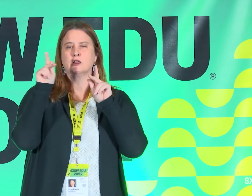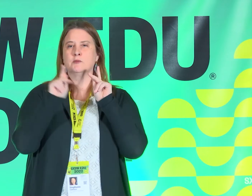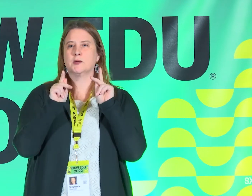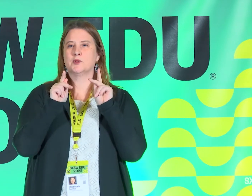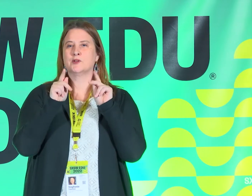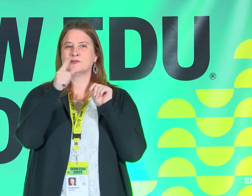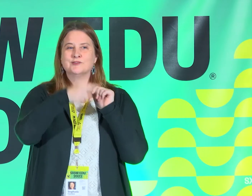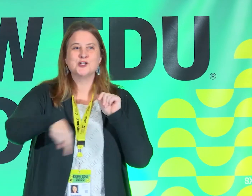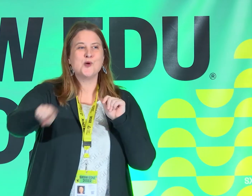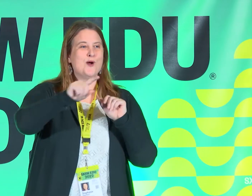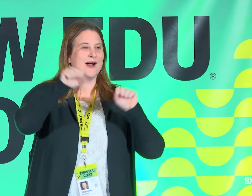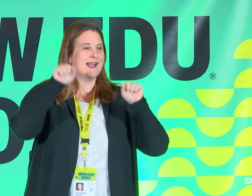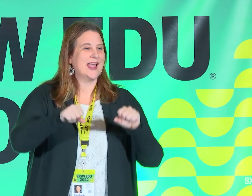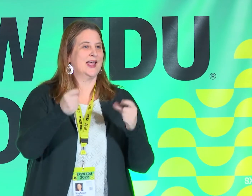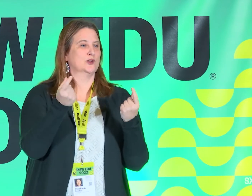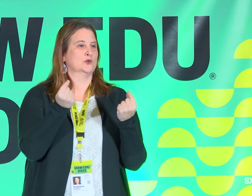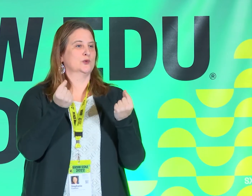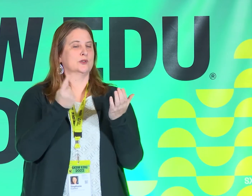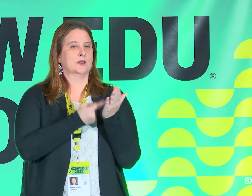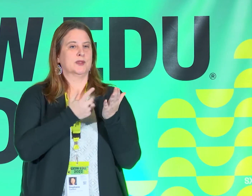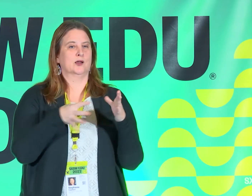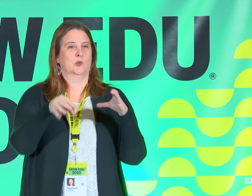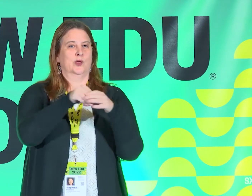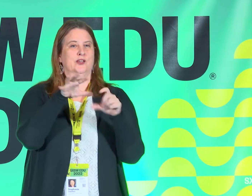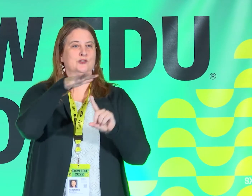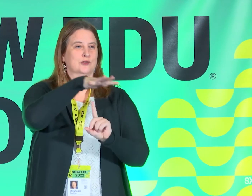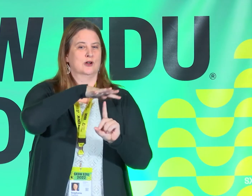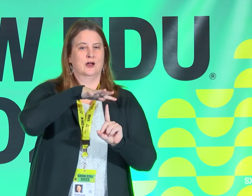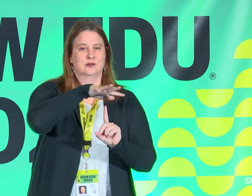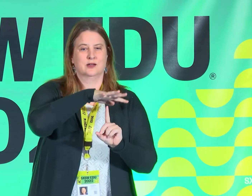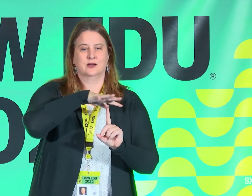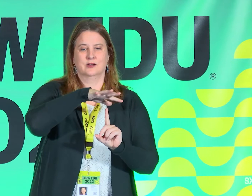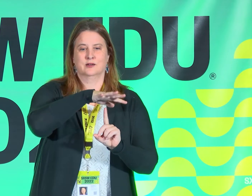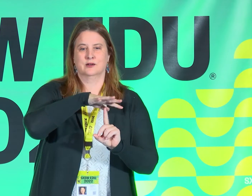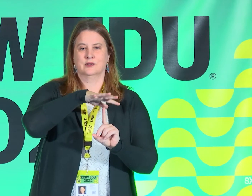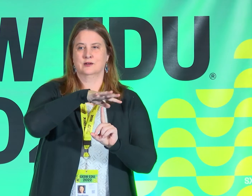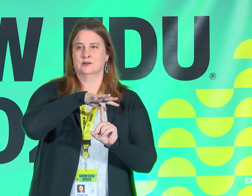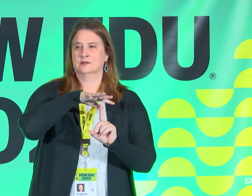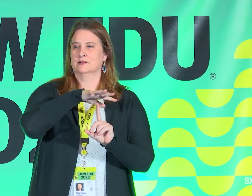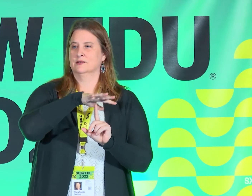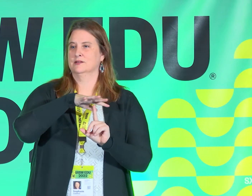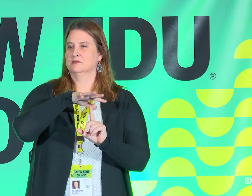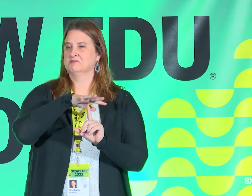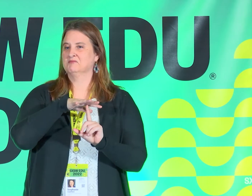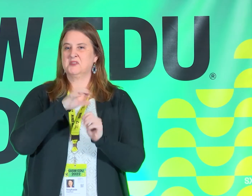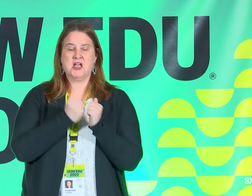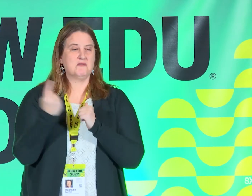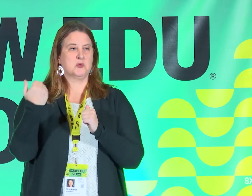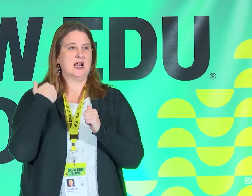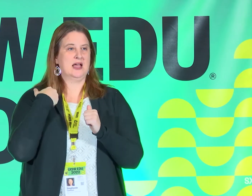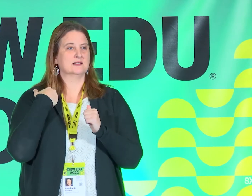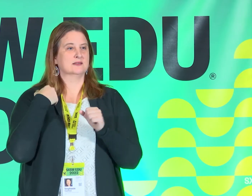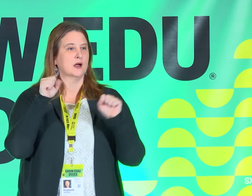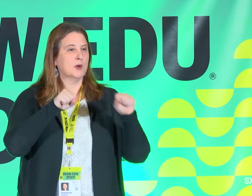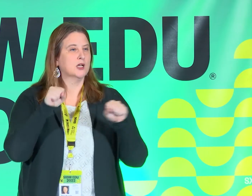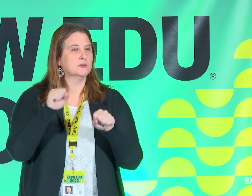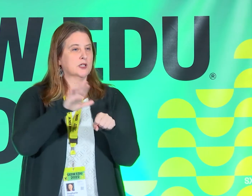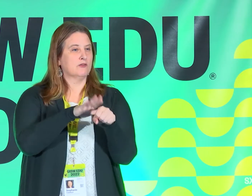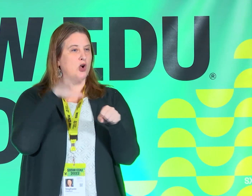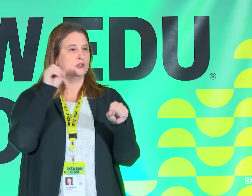and I'm able to challenge people to knowing that you can do something within your own environments and contexts. Everyone